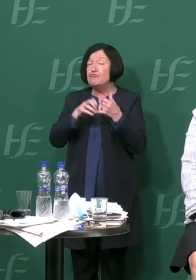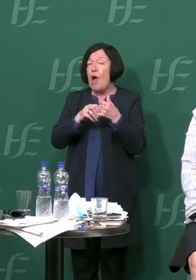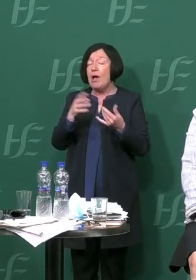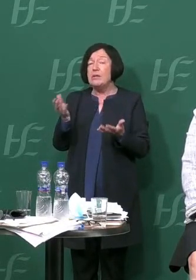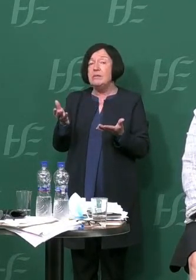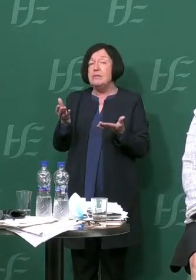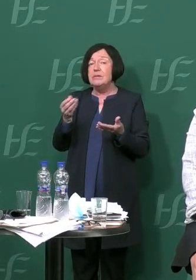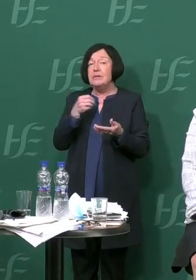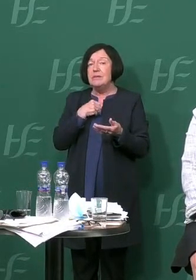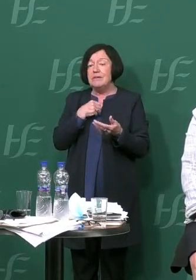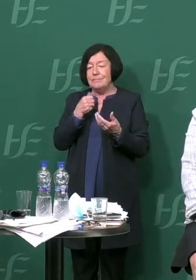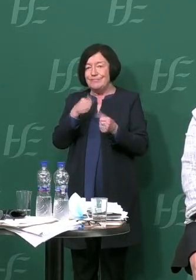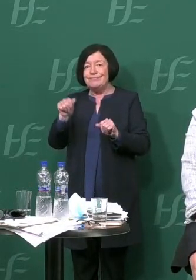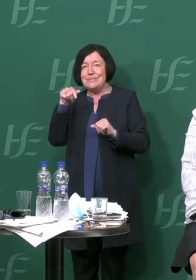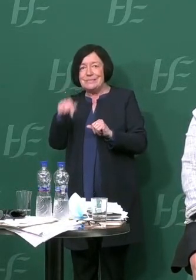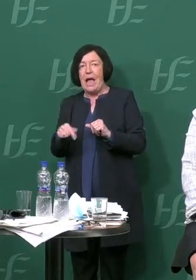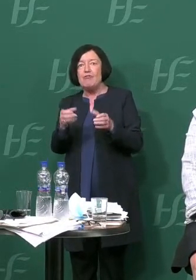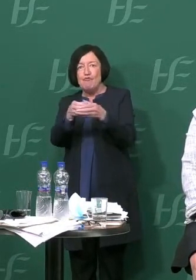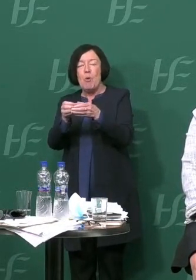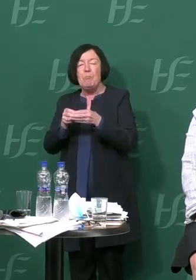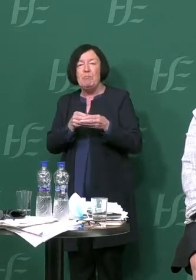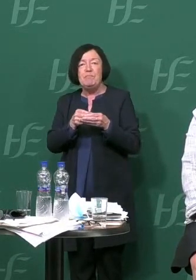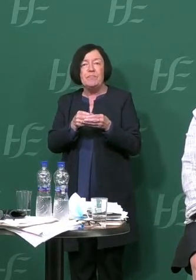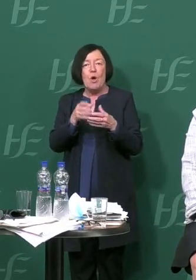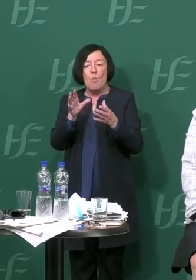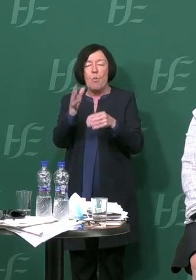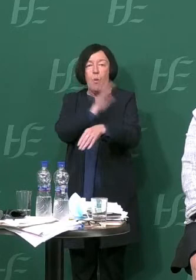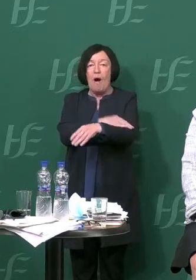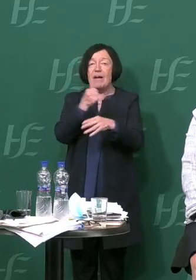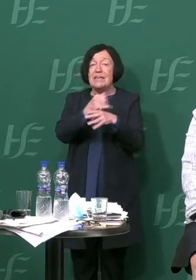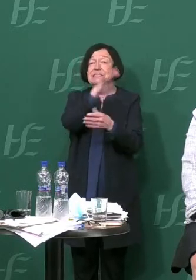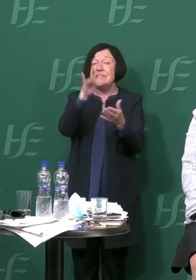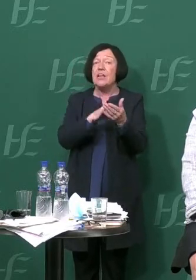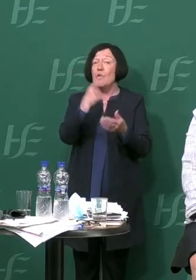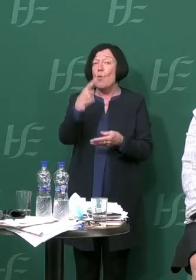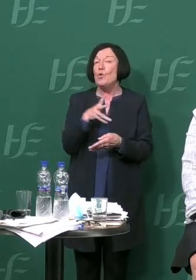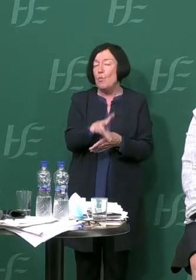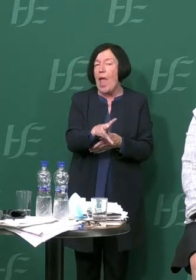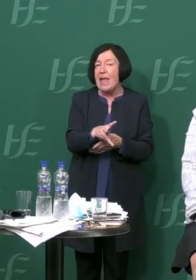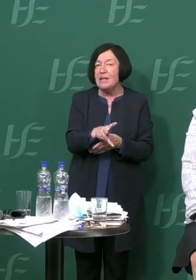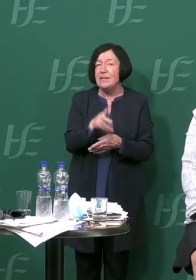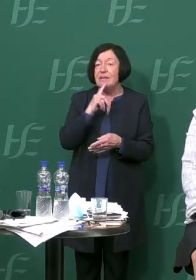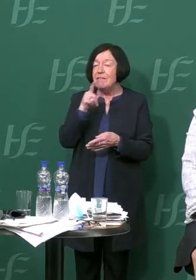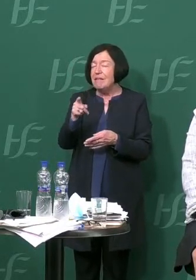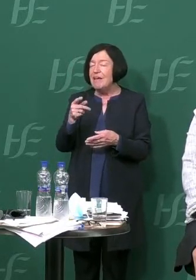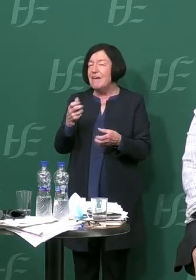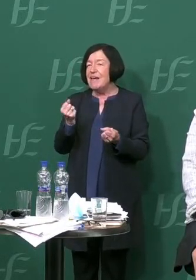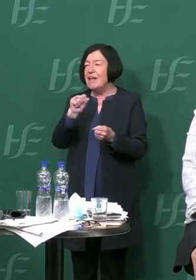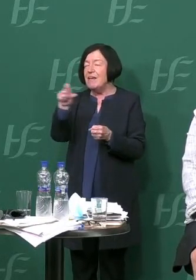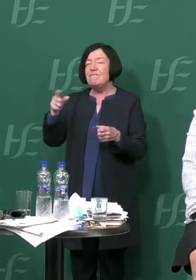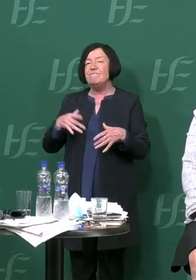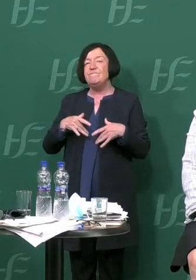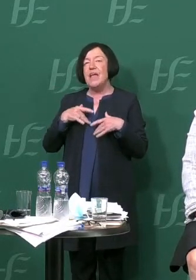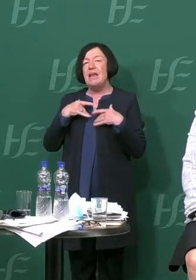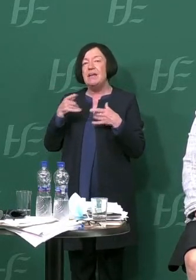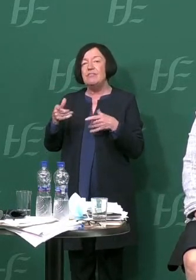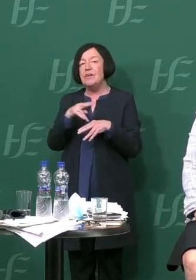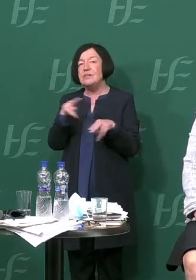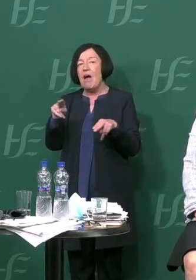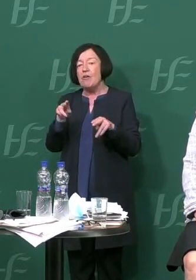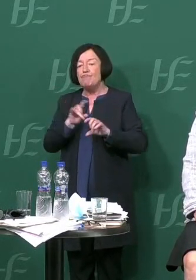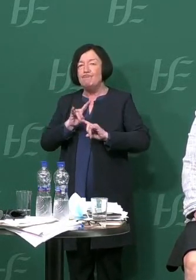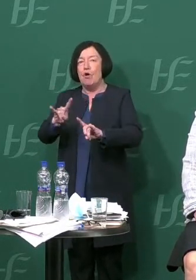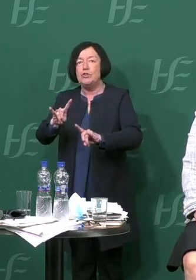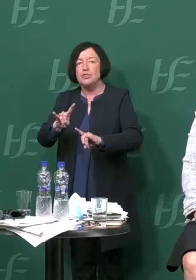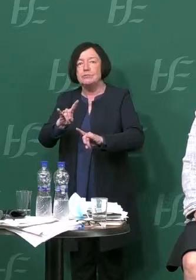to kind of get to that cohort? Obviously, walk-in centres are one way to do it, but is there a sense that they're not, I suppose,